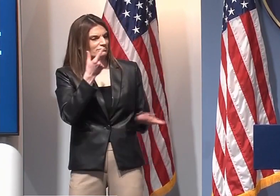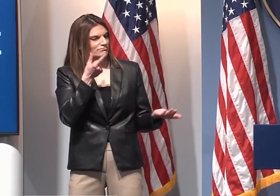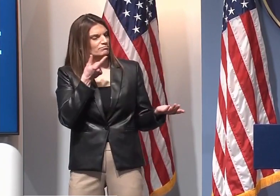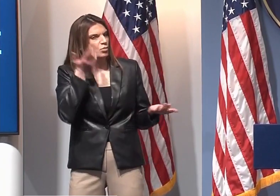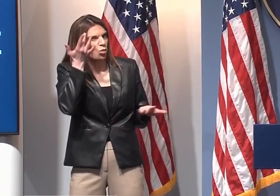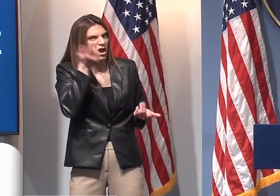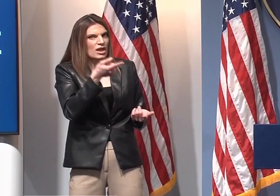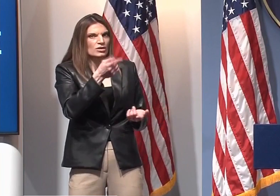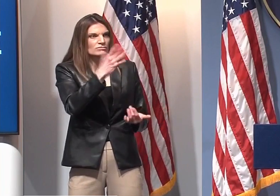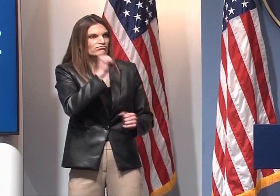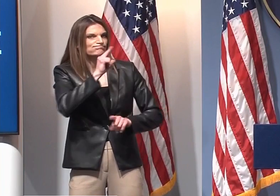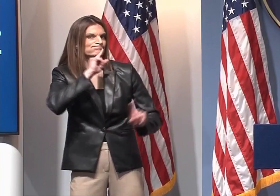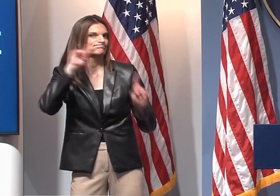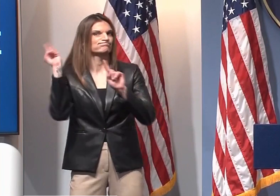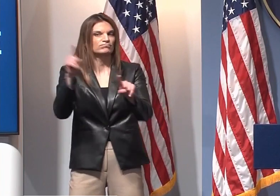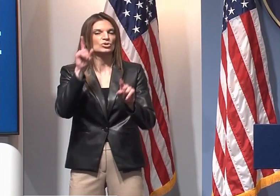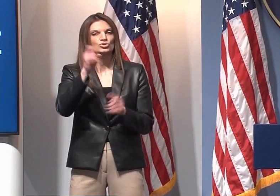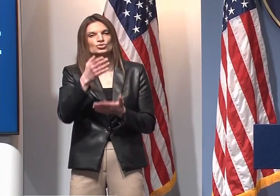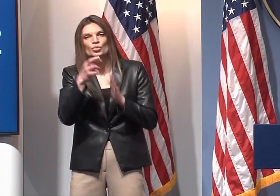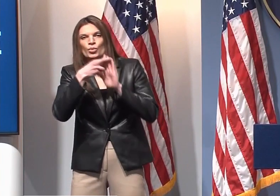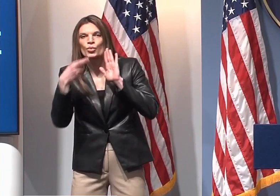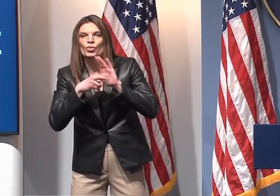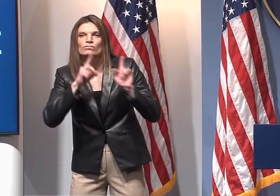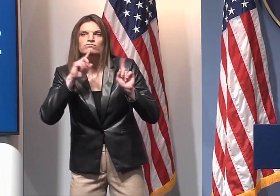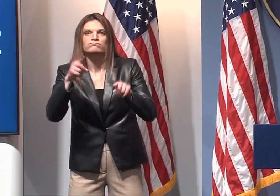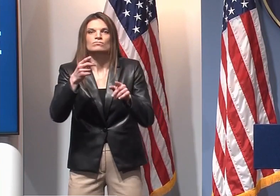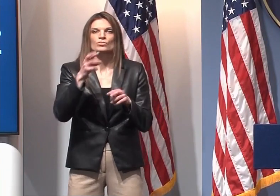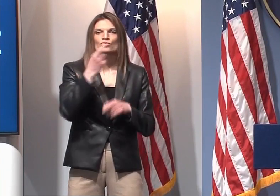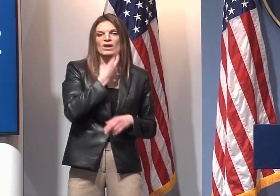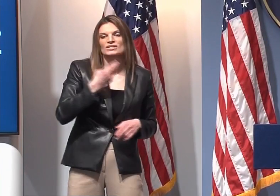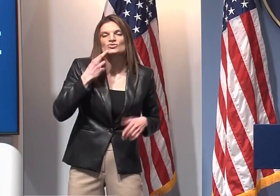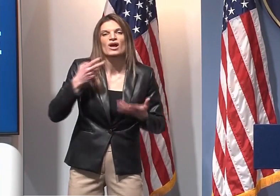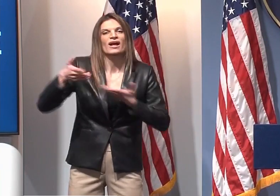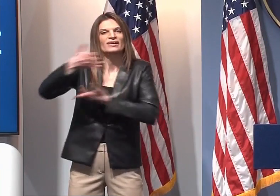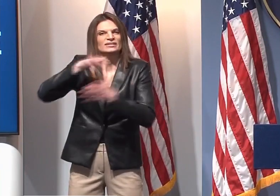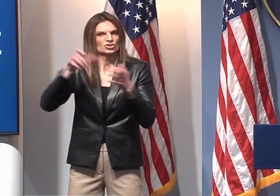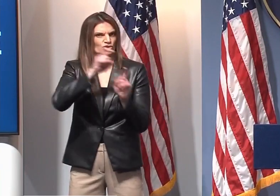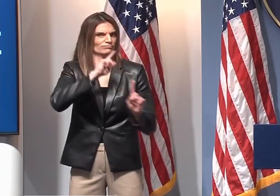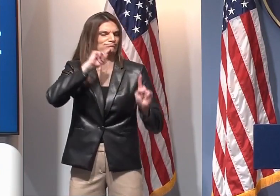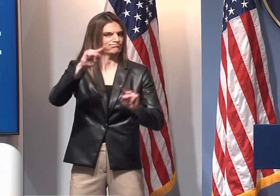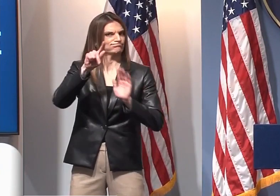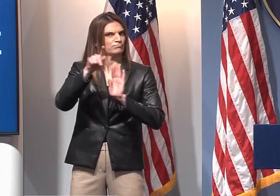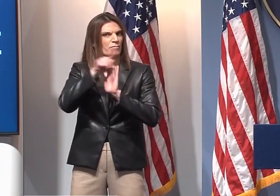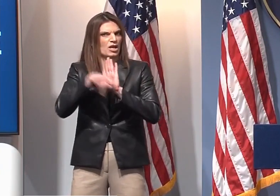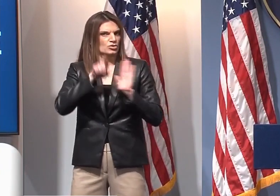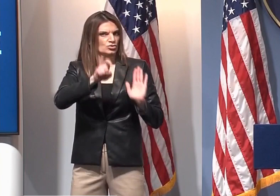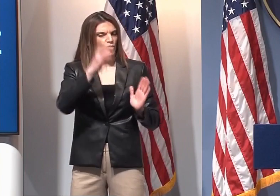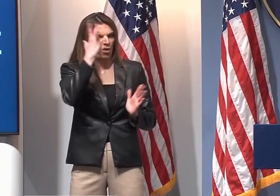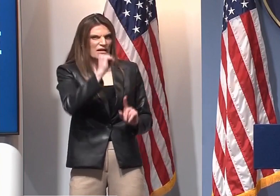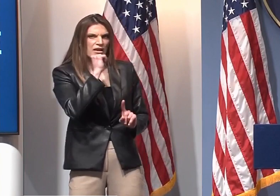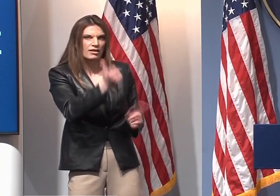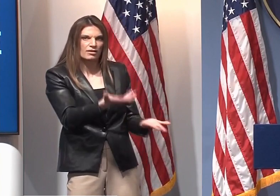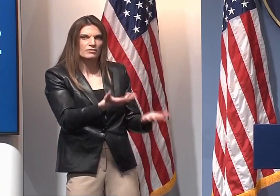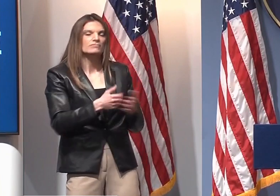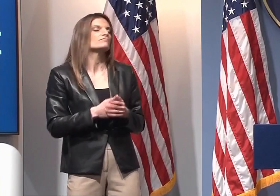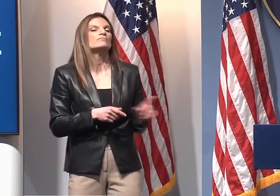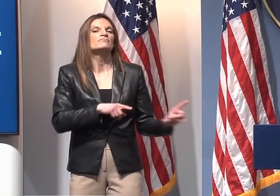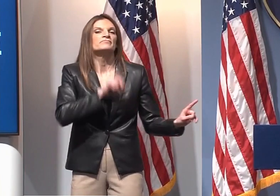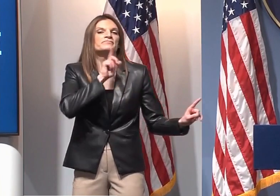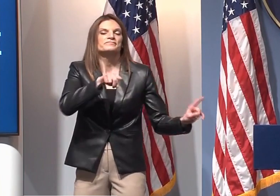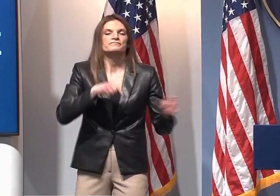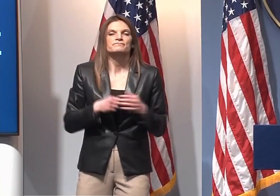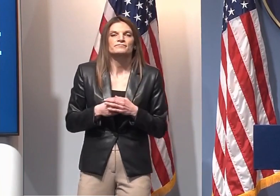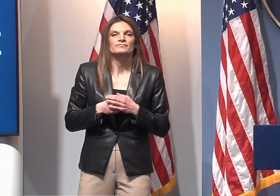new restrictions or regulations on businesses, gatherings, or restaurants? Well, at this juncture, we know that the tools at